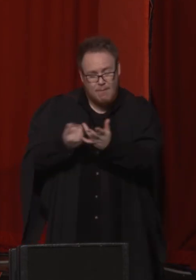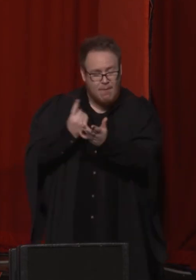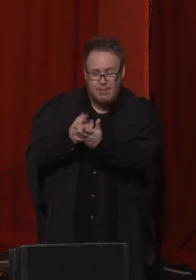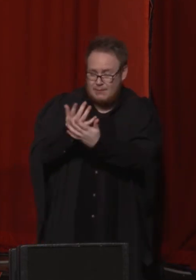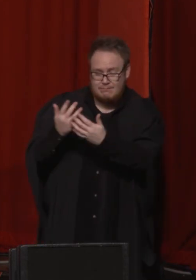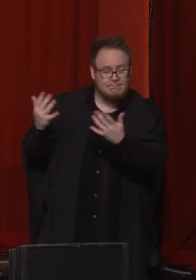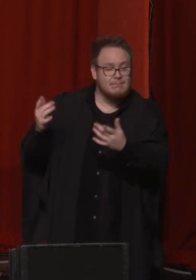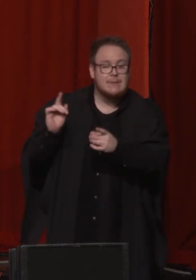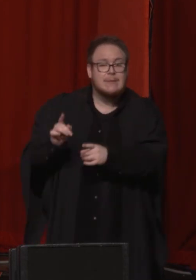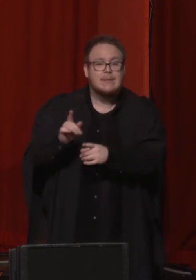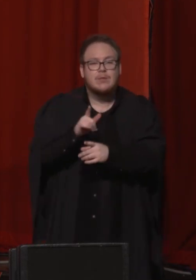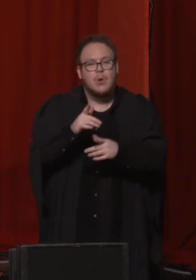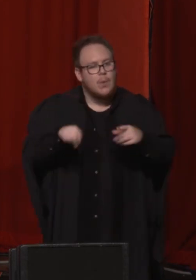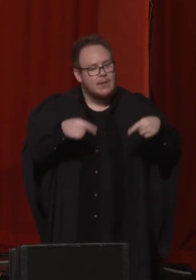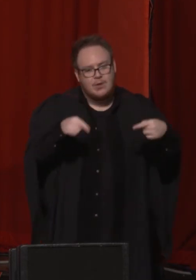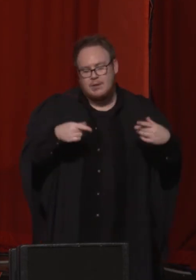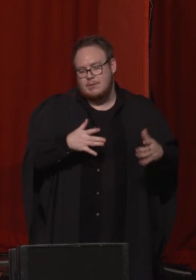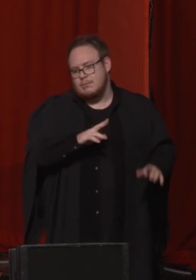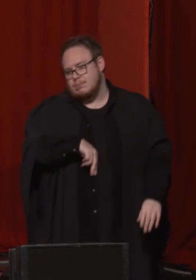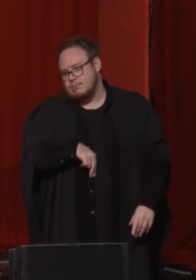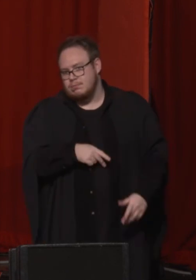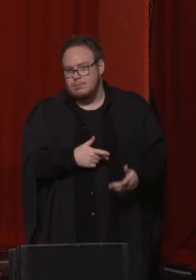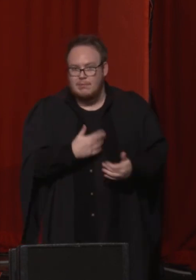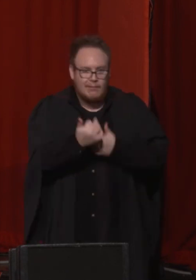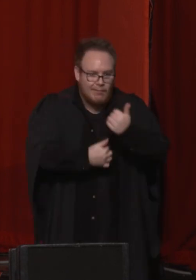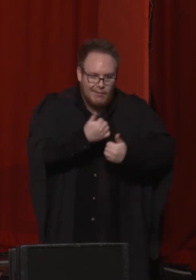the challenges, congratulations, we did it.